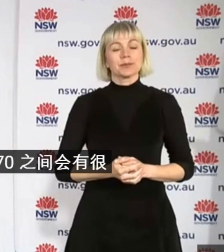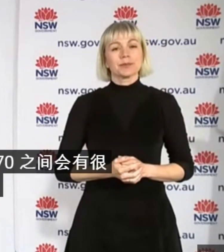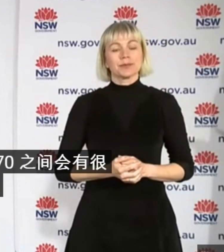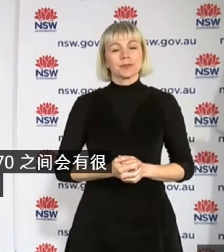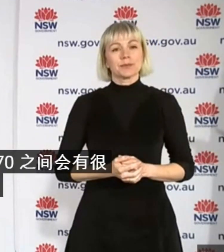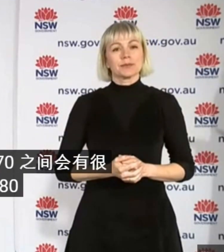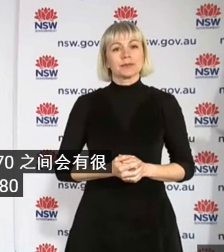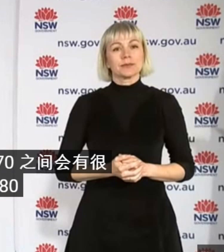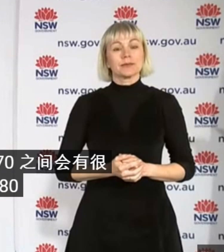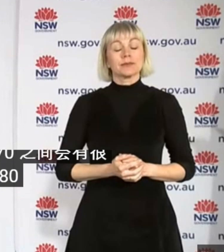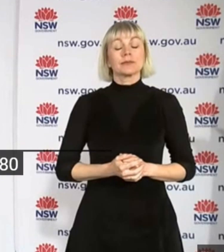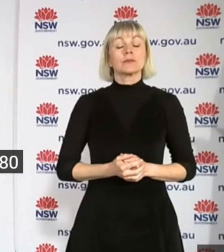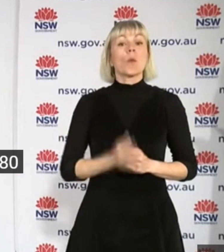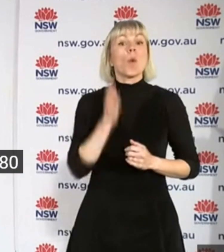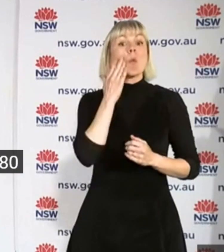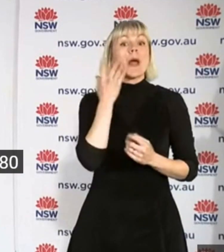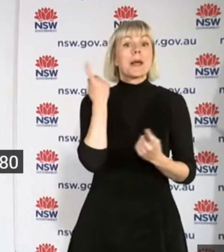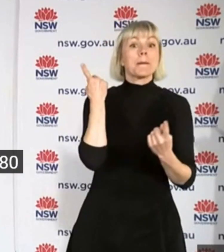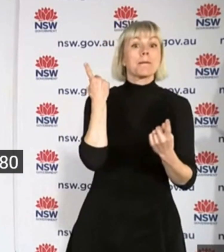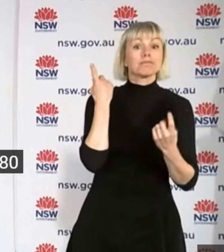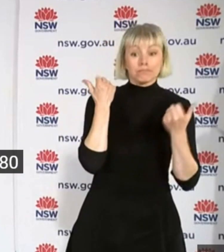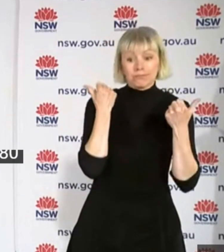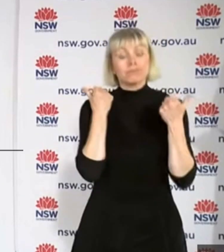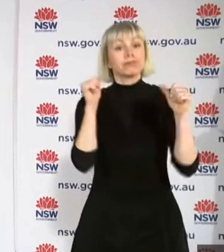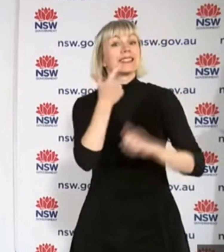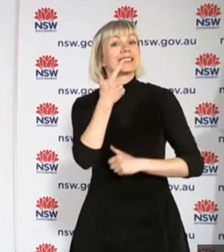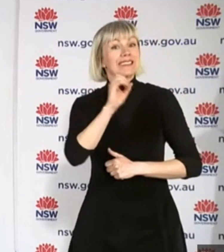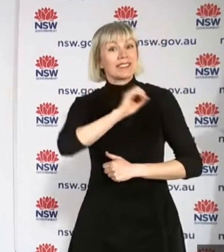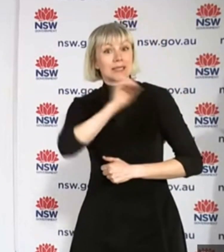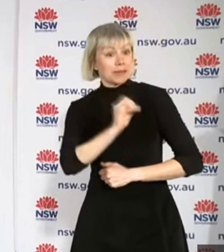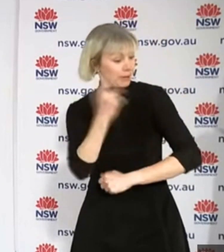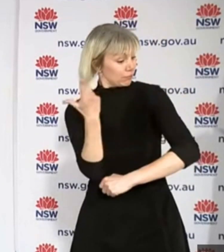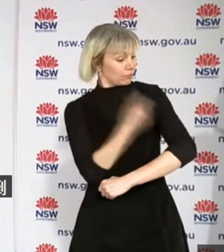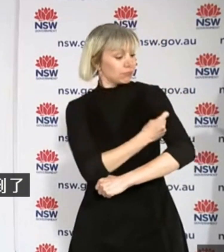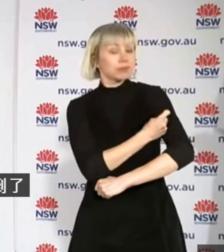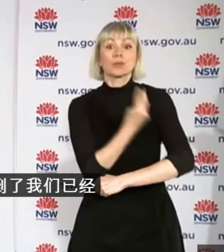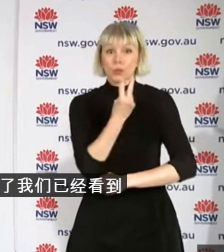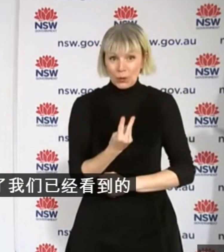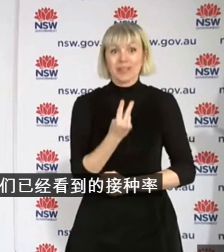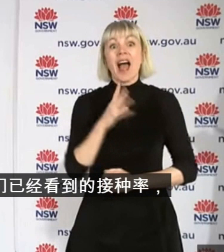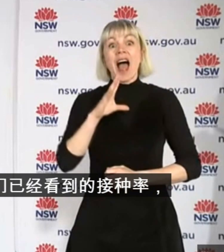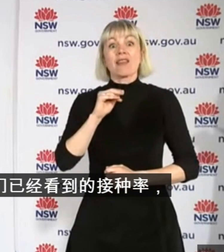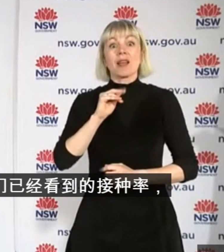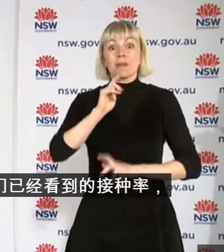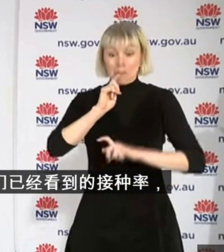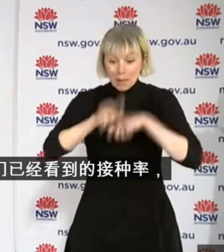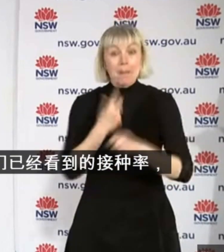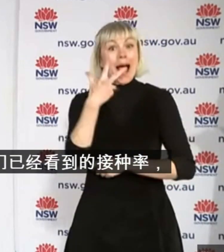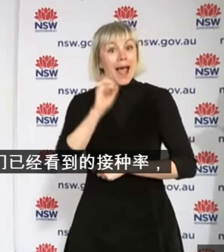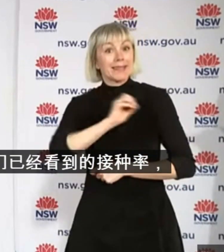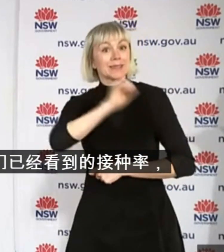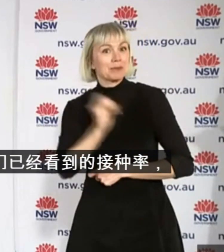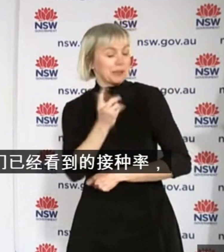between 70% and 80%, as little as 2 weeks, because of the rate of vaccination that we've seen, the take-up that we've seen.